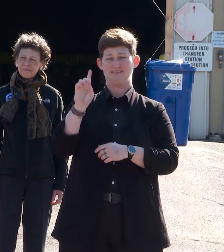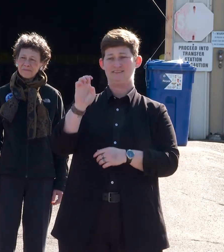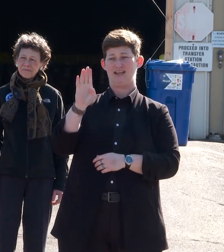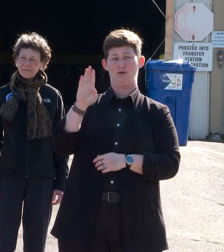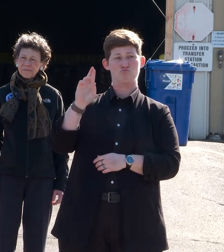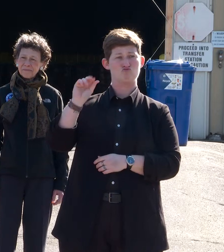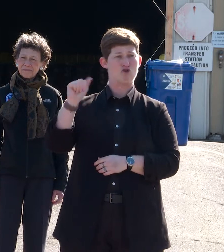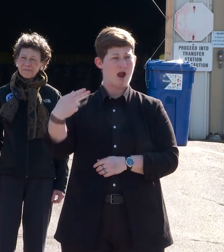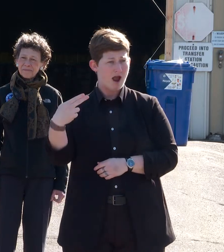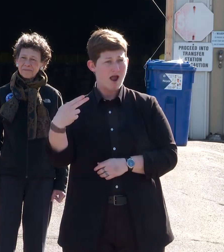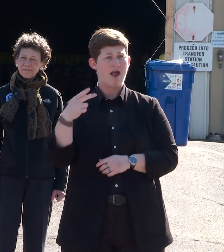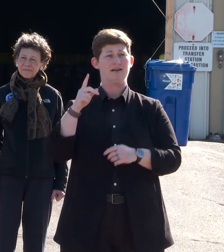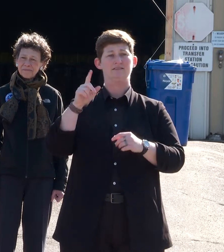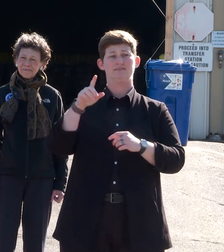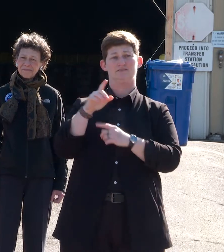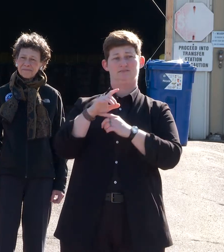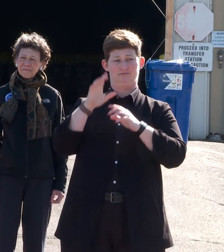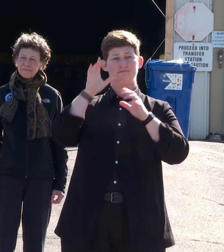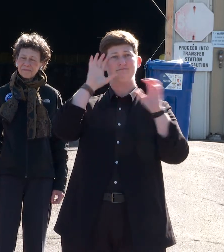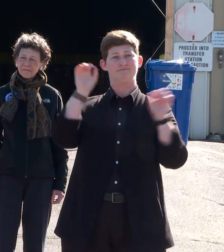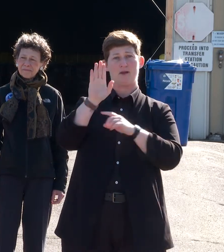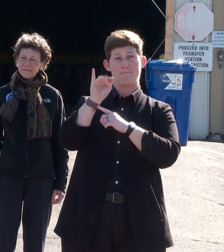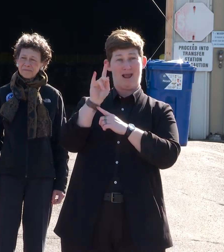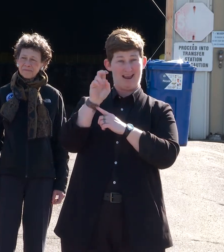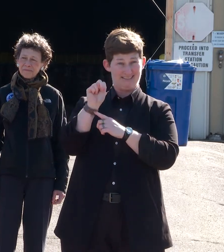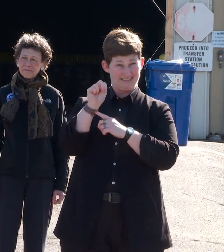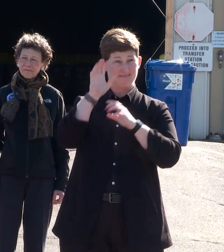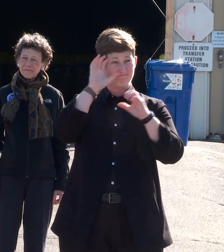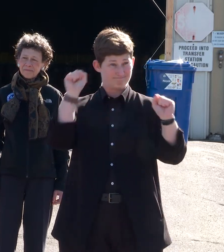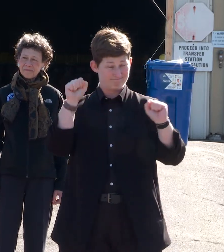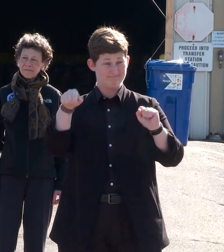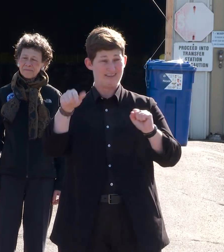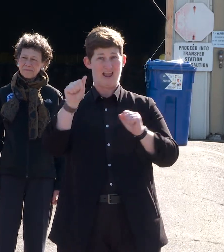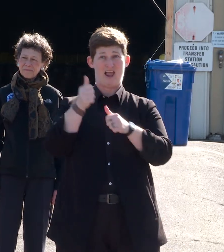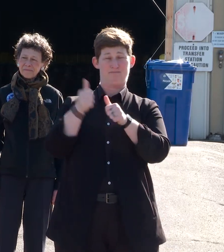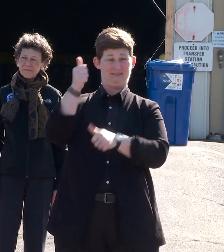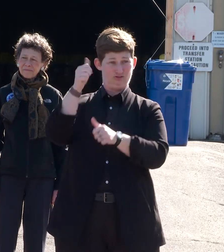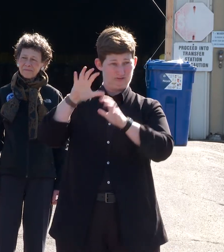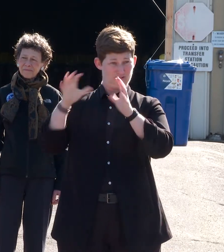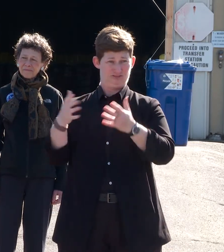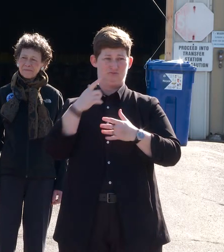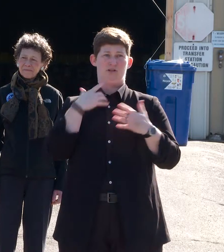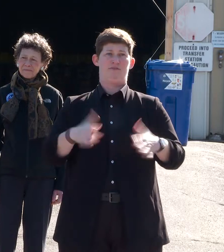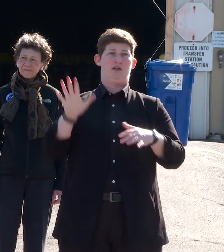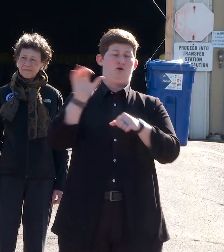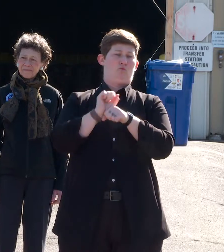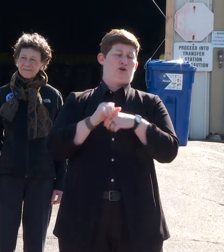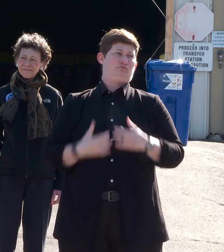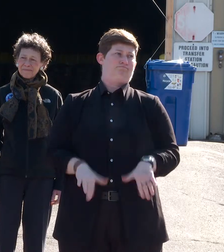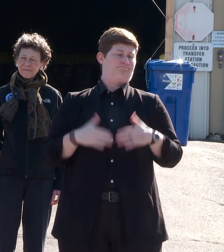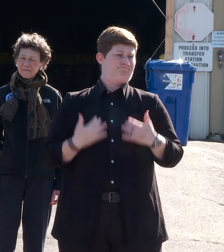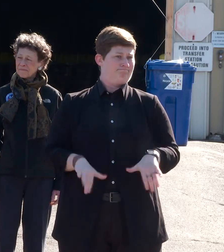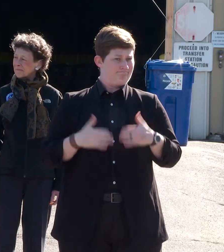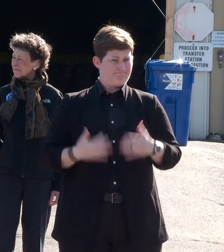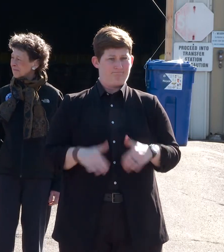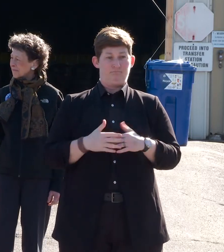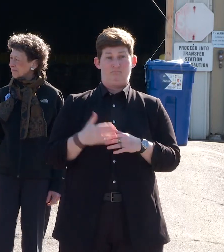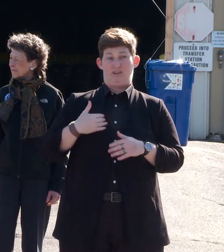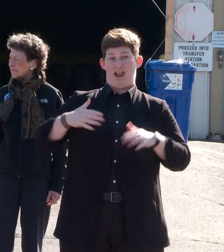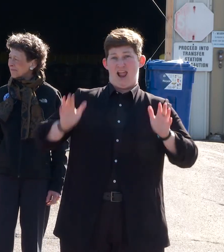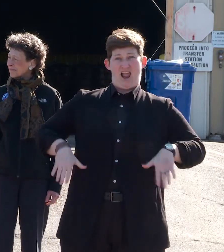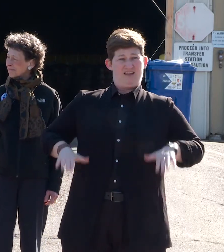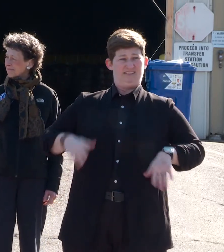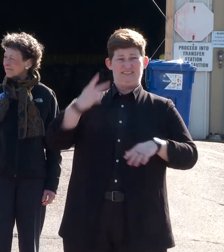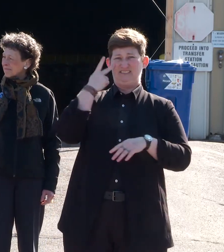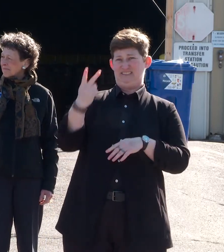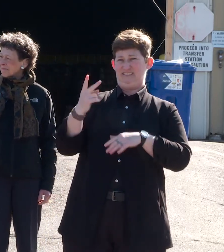Biden administration for everything that they've been doing. You know, I got to say, we have not seen funding like this,